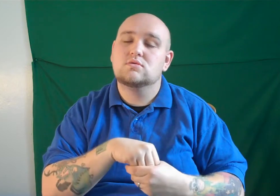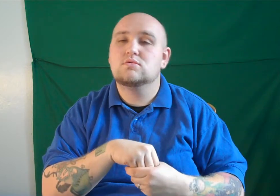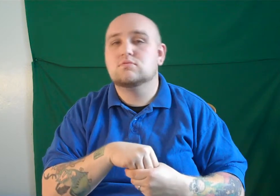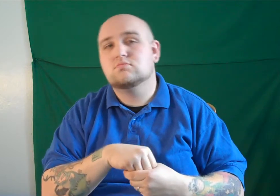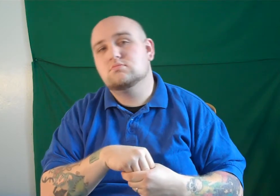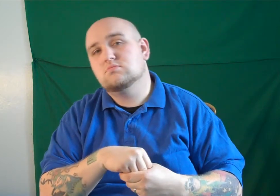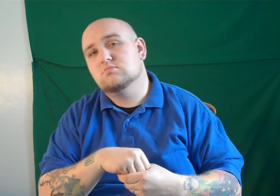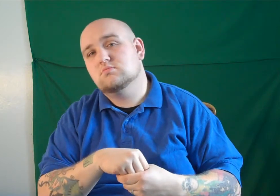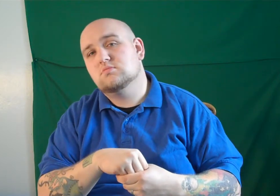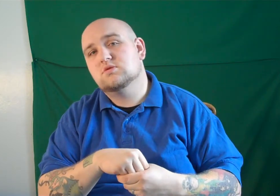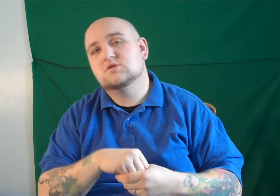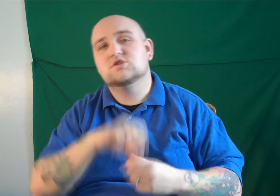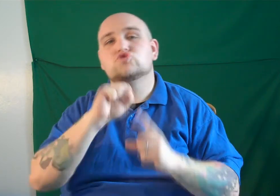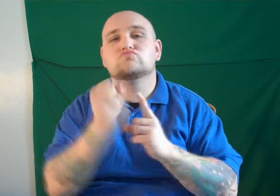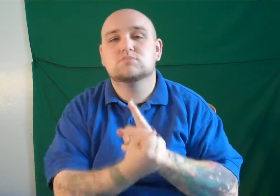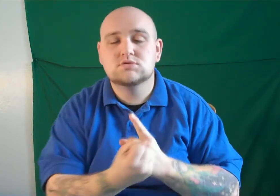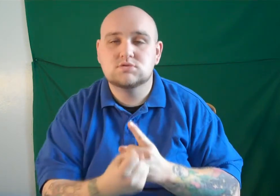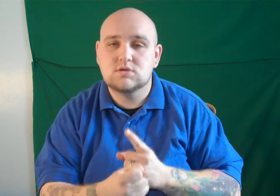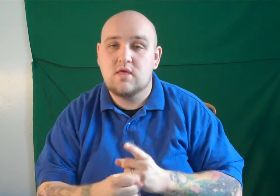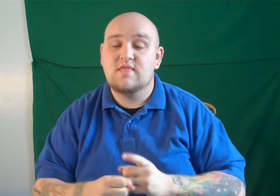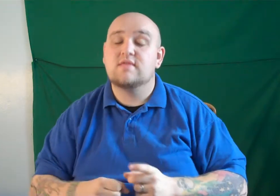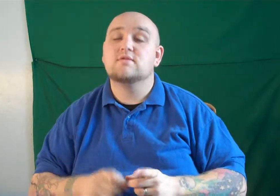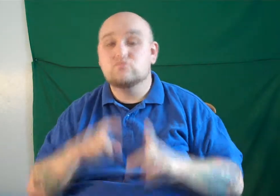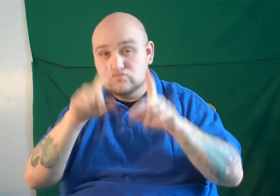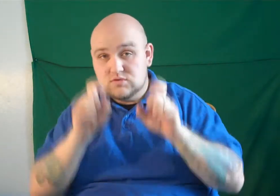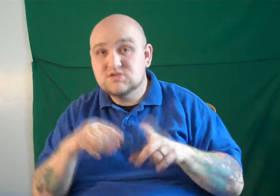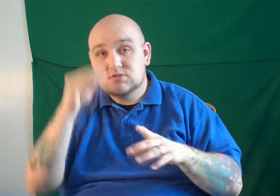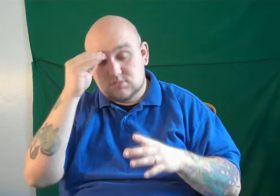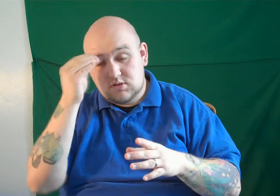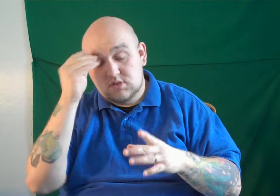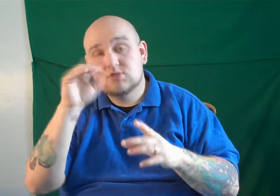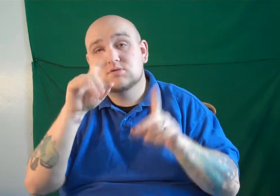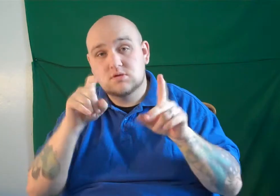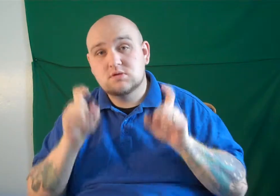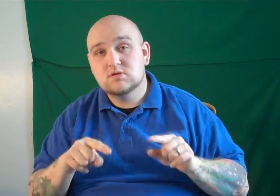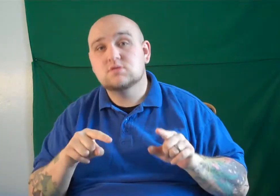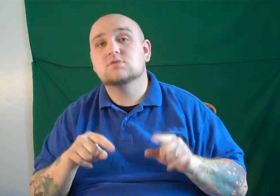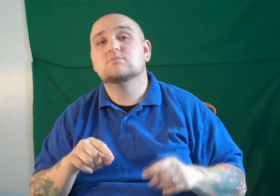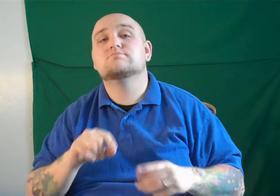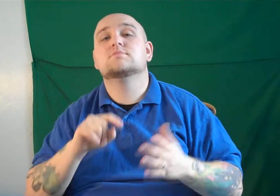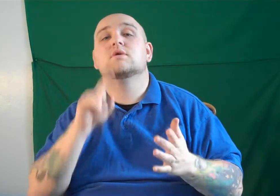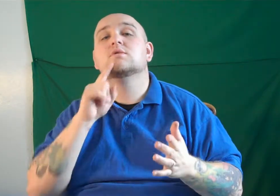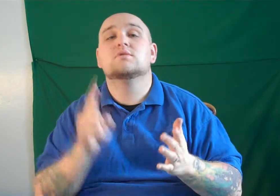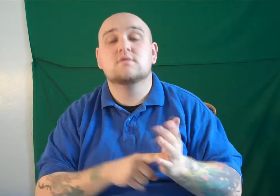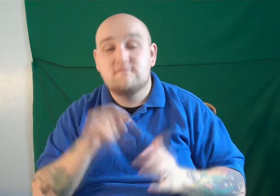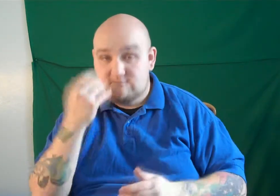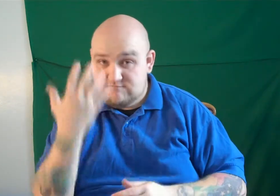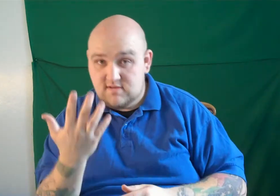test. Task number 5, provide interpreting services that reflect awareness and sensitivity